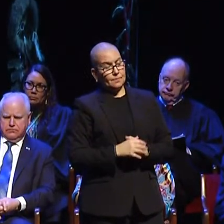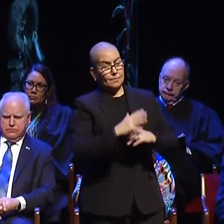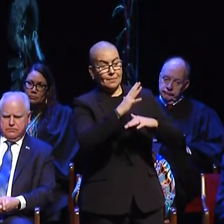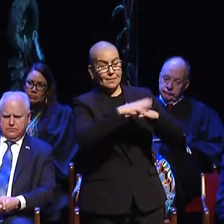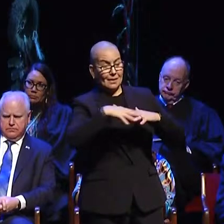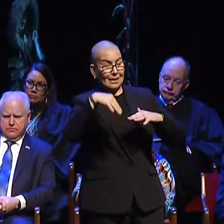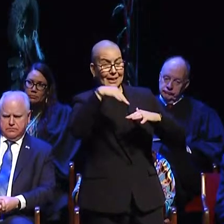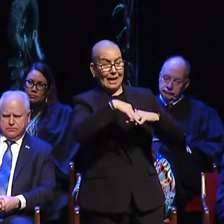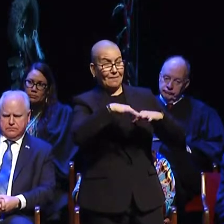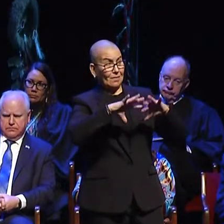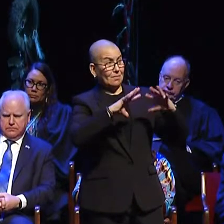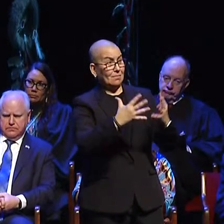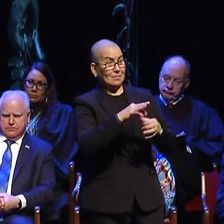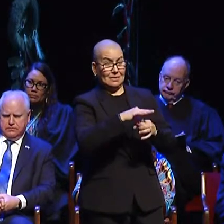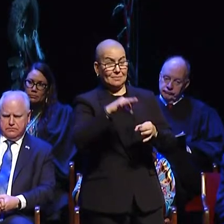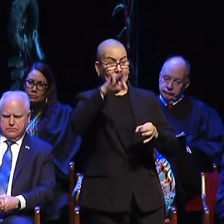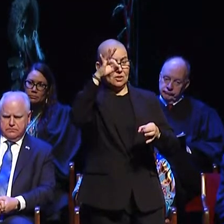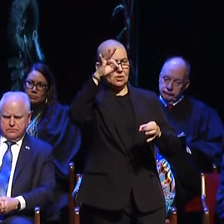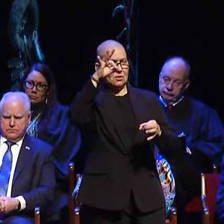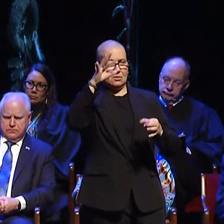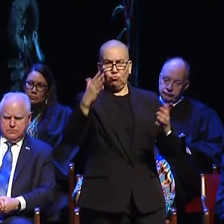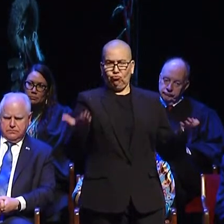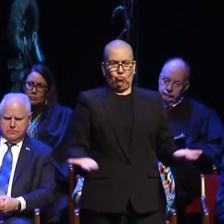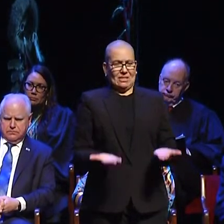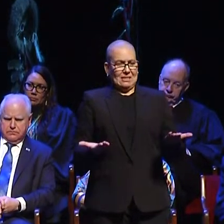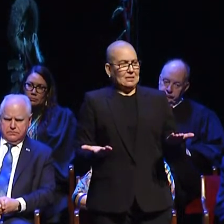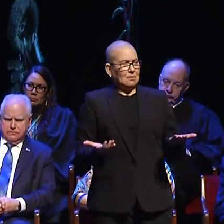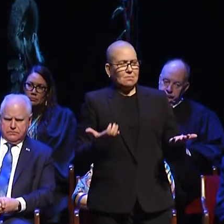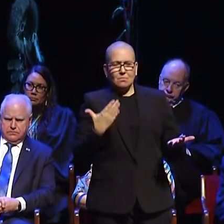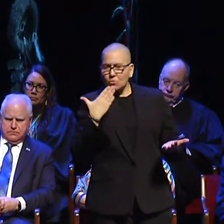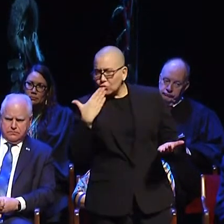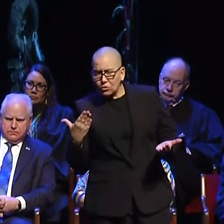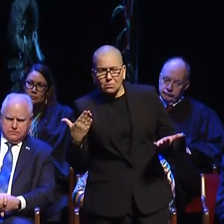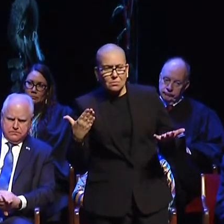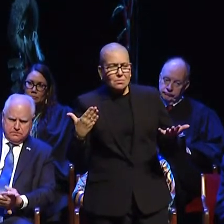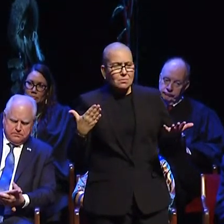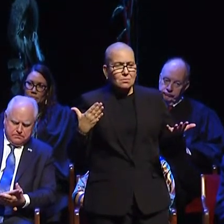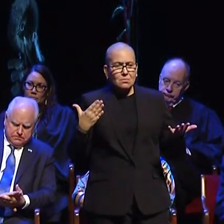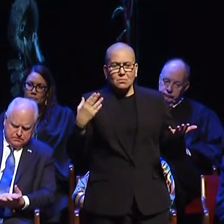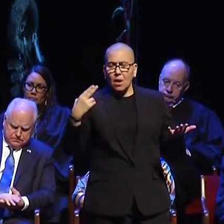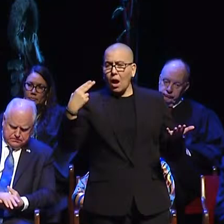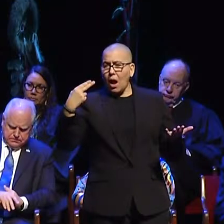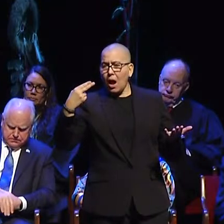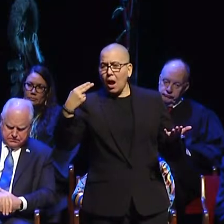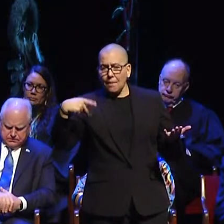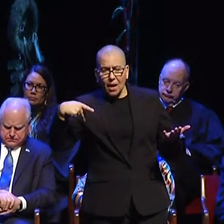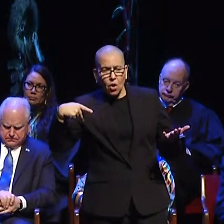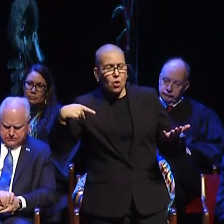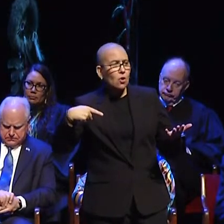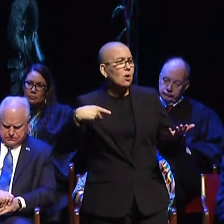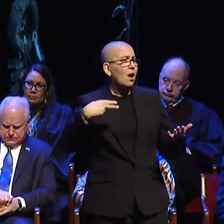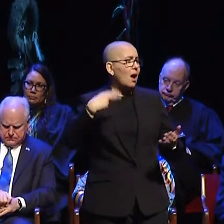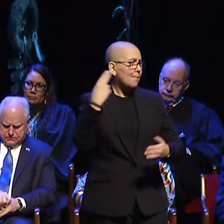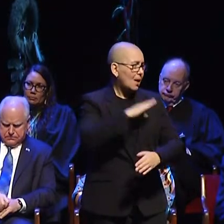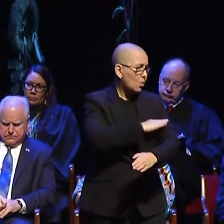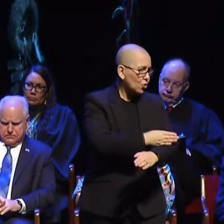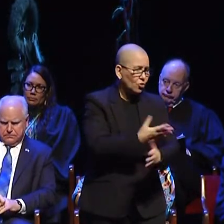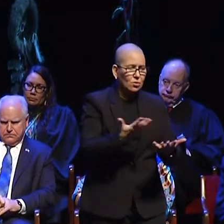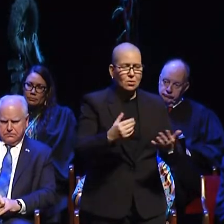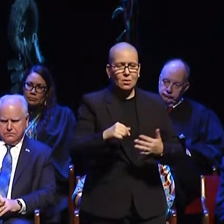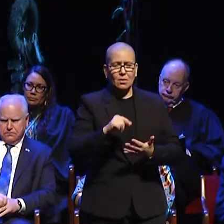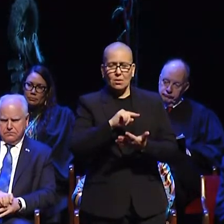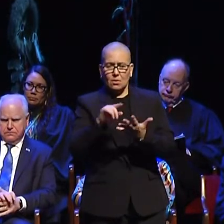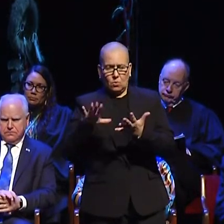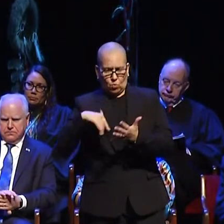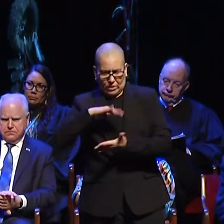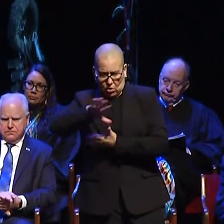Presence, Goodness, Higher Power, God, we entrust to you